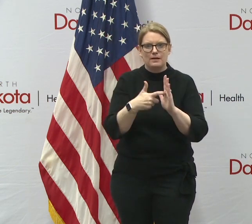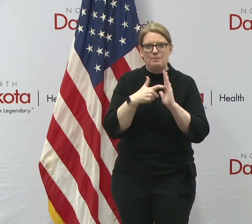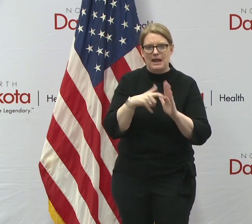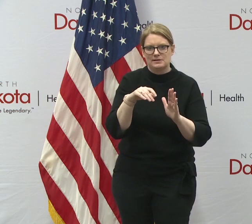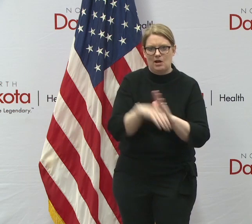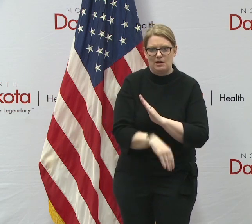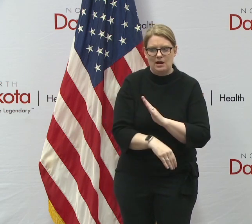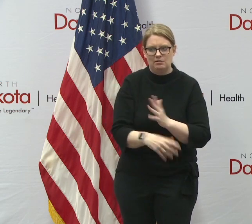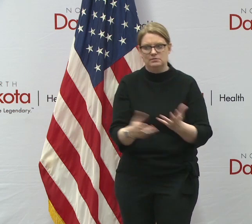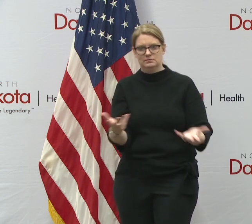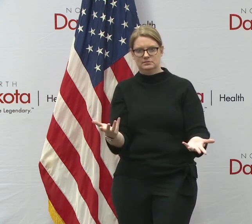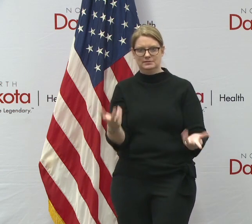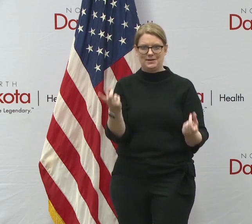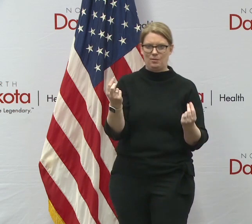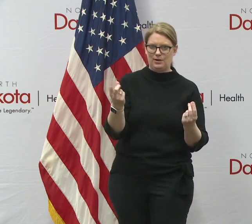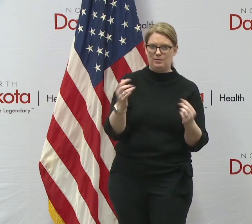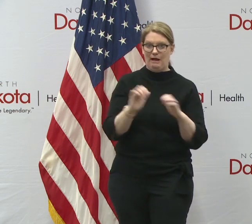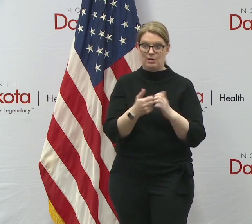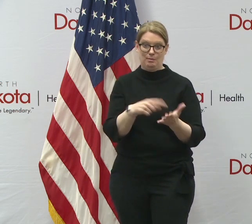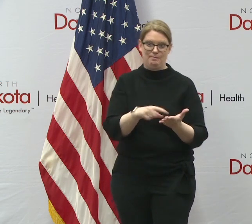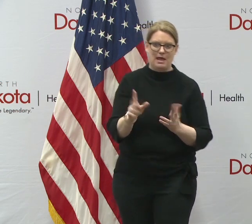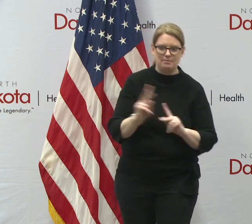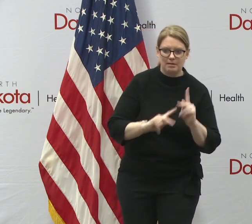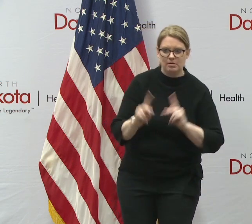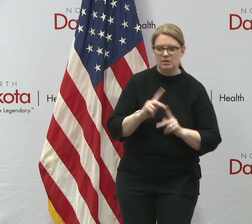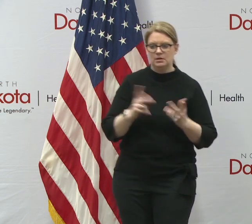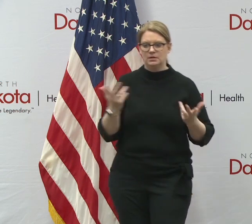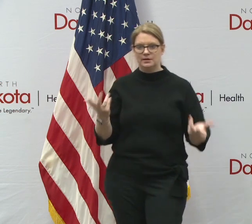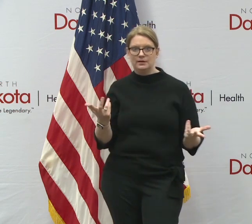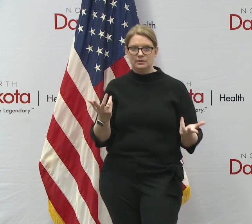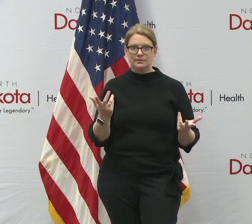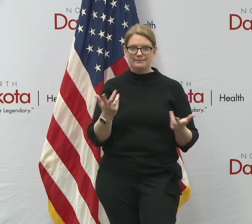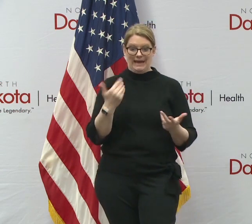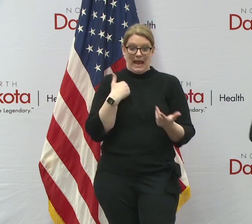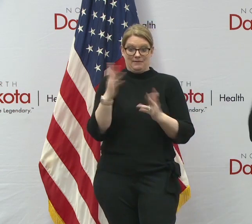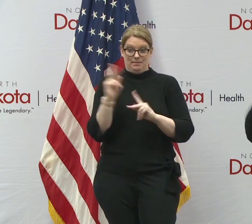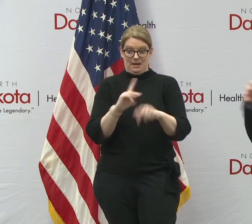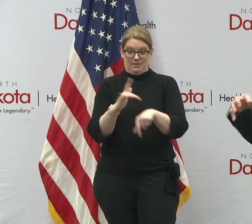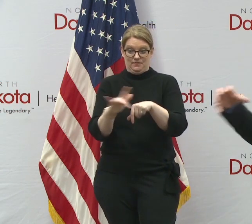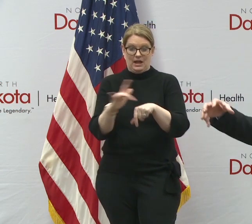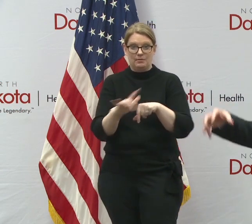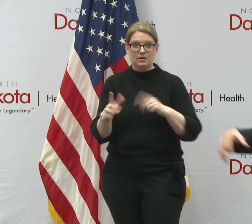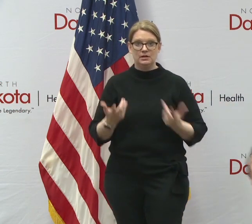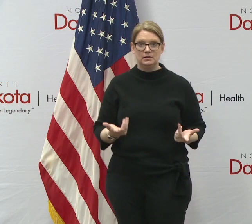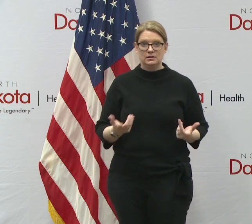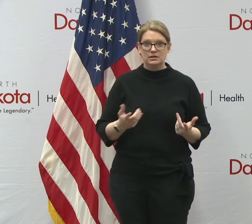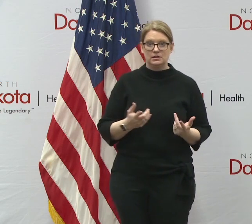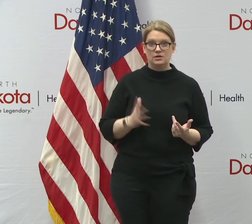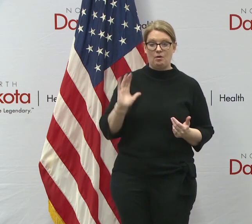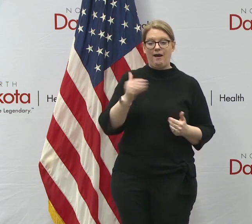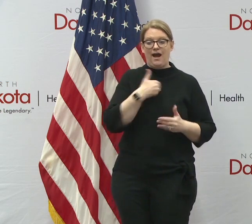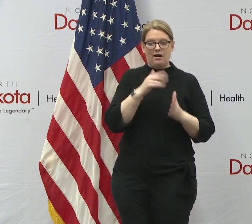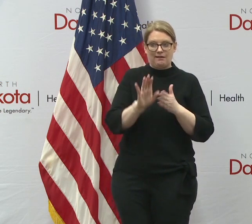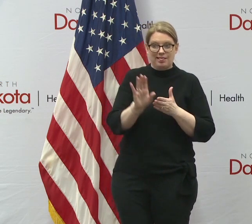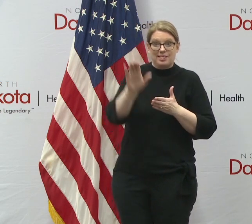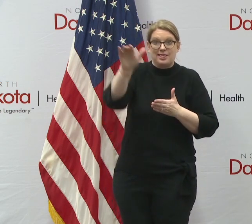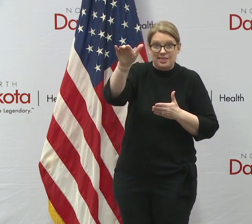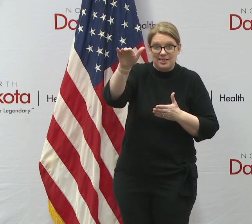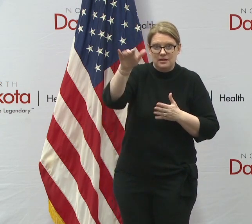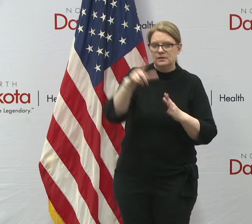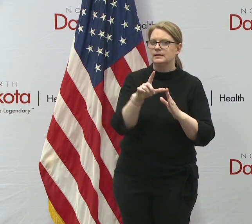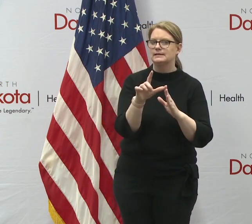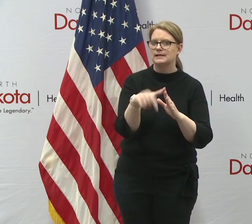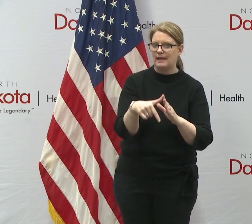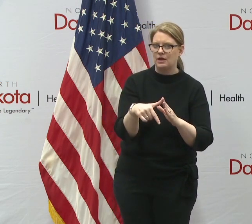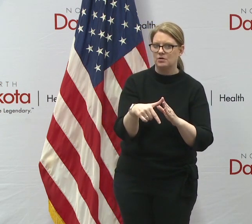And so again, part of it being here in North Dakota, when our peak is going to come later than other states, we want to